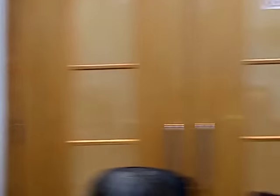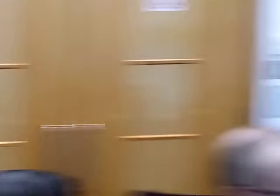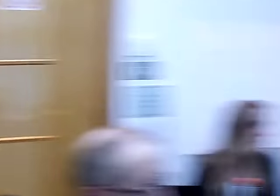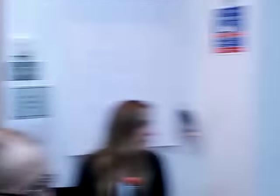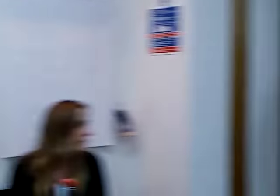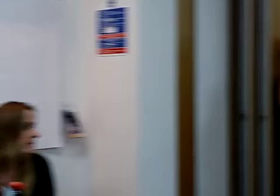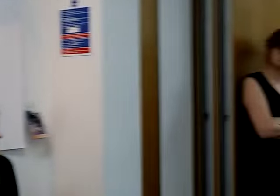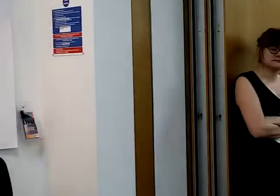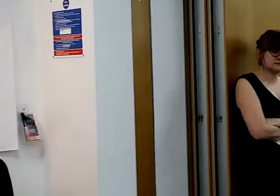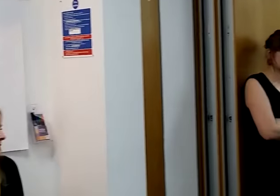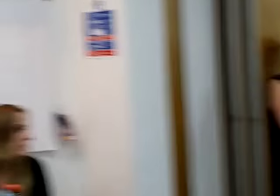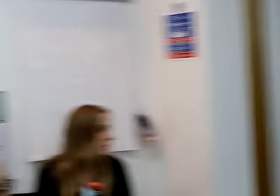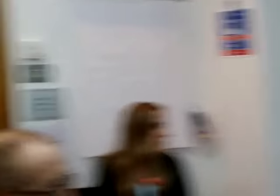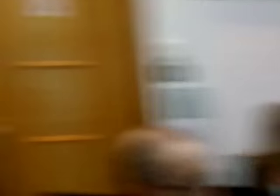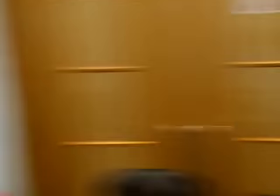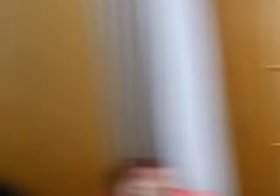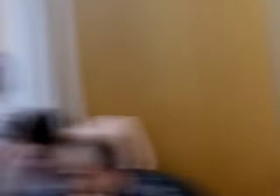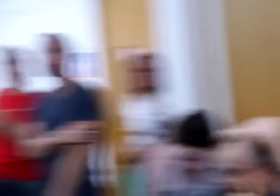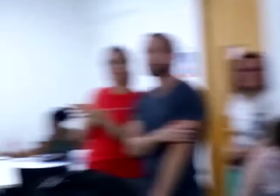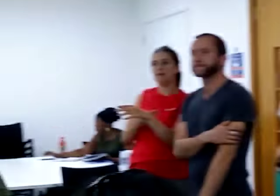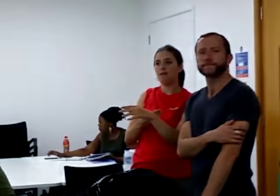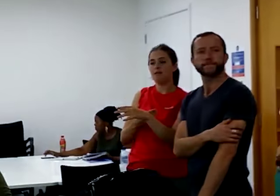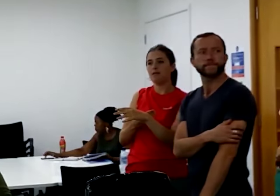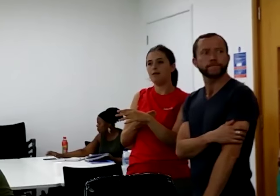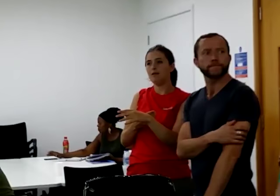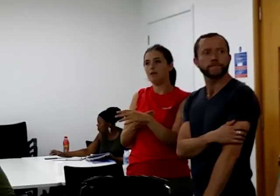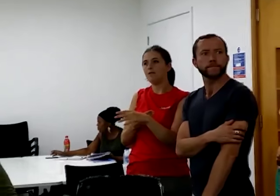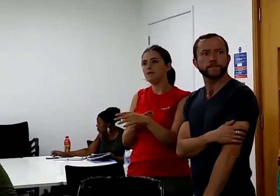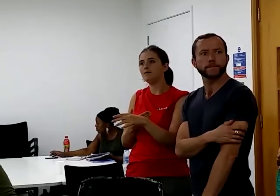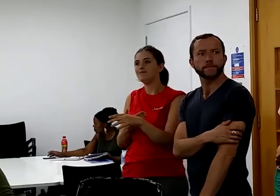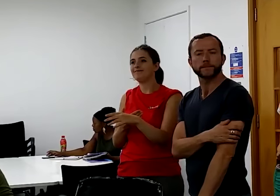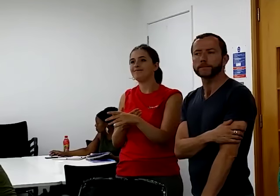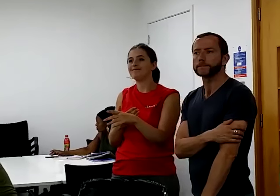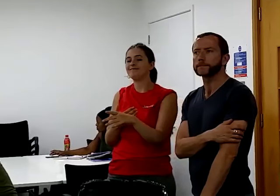week. I said